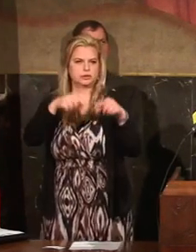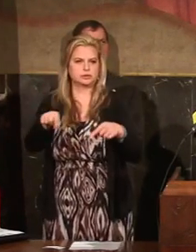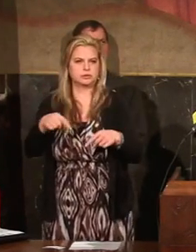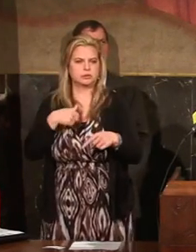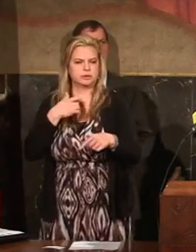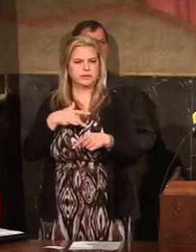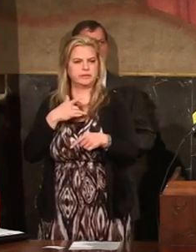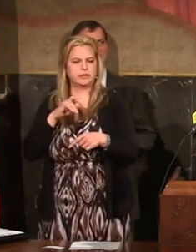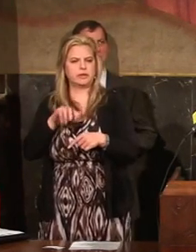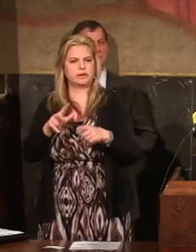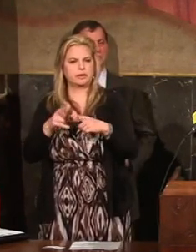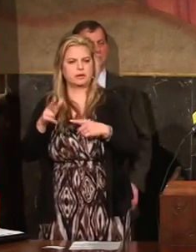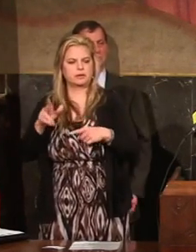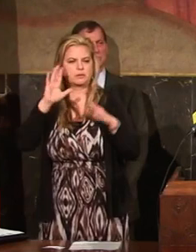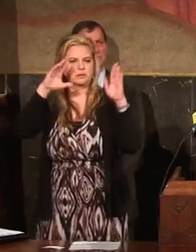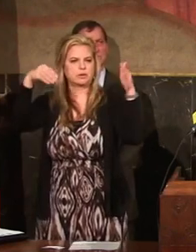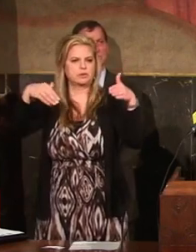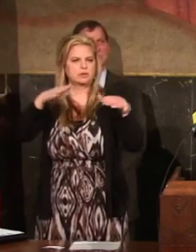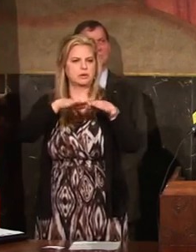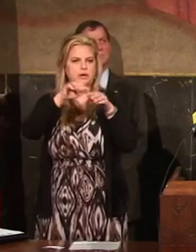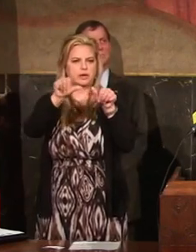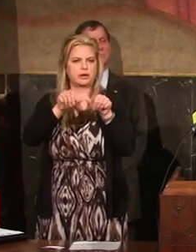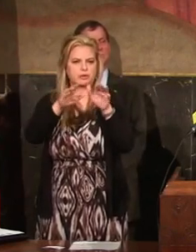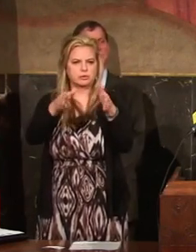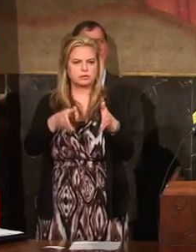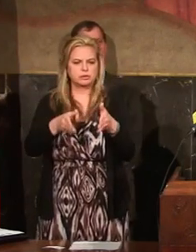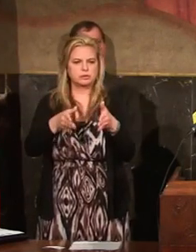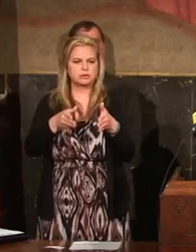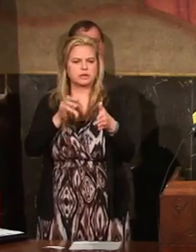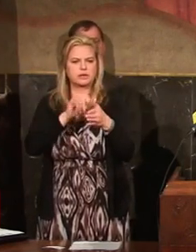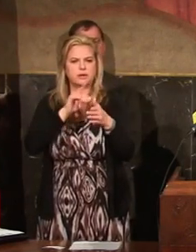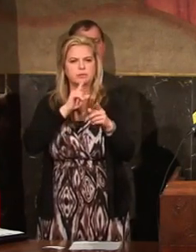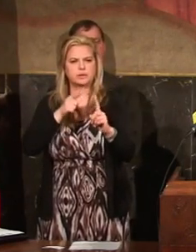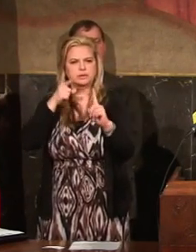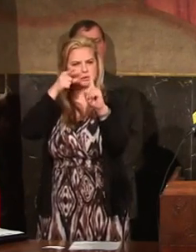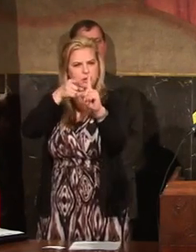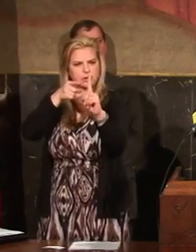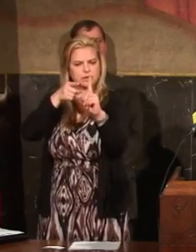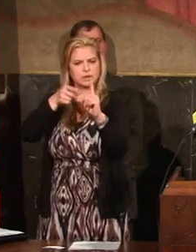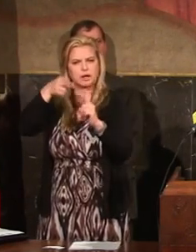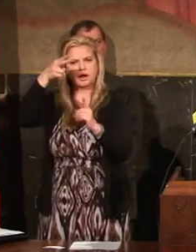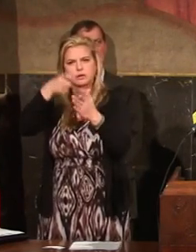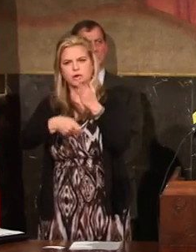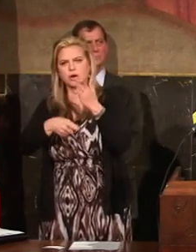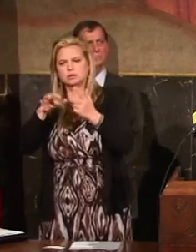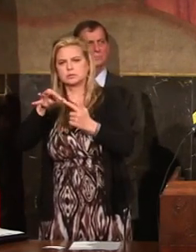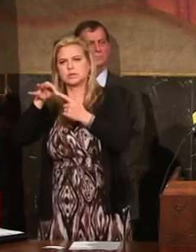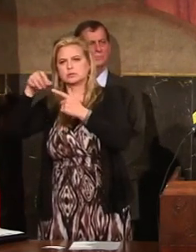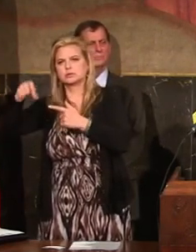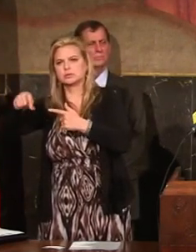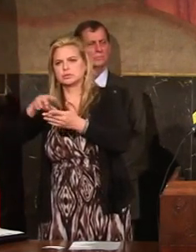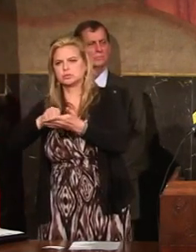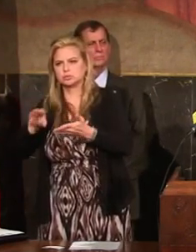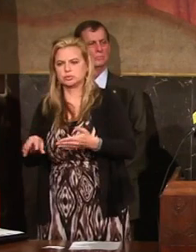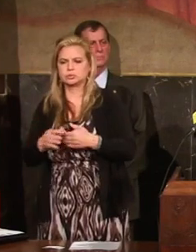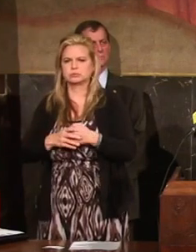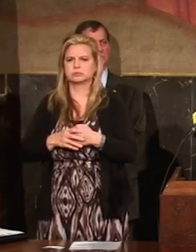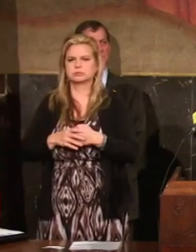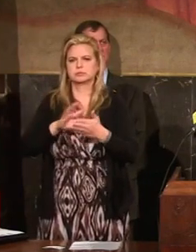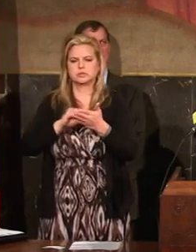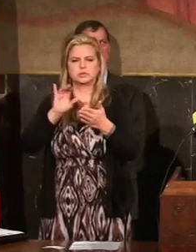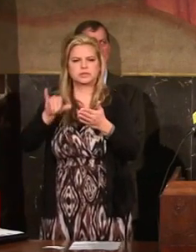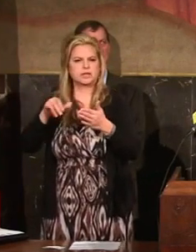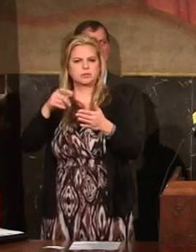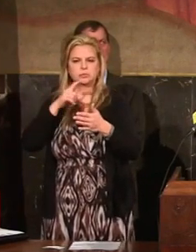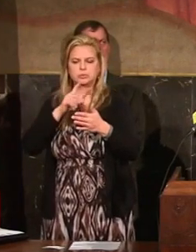would focus on areas of funding that target our high-cost special needs students that cost 3 times